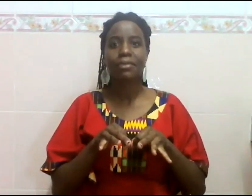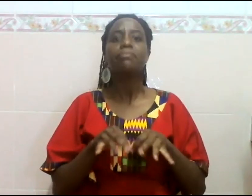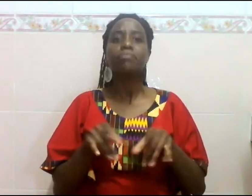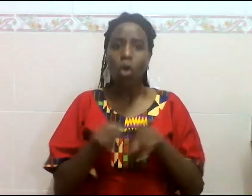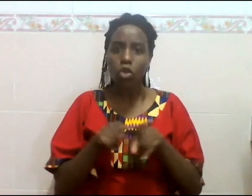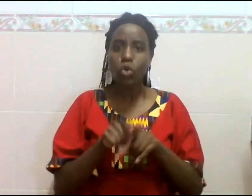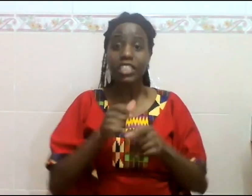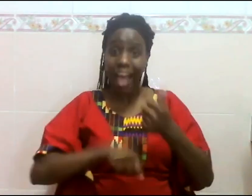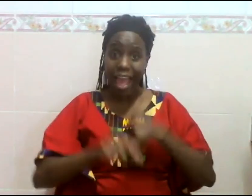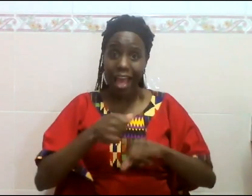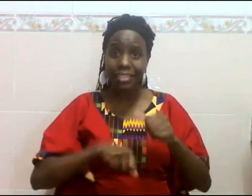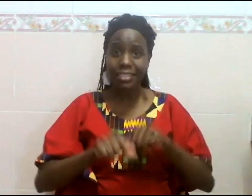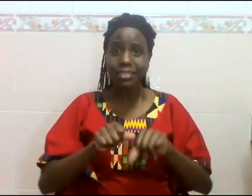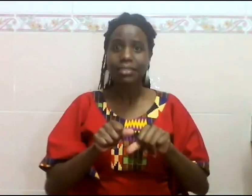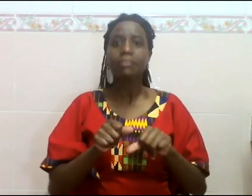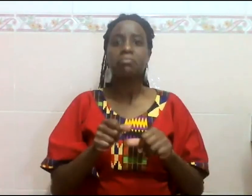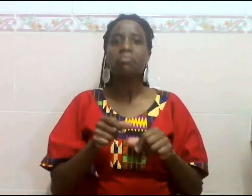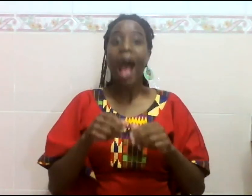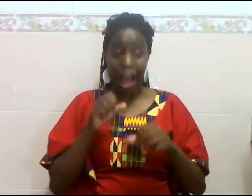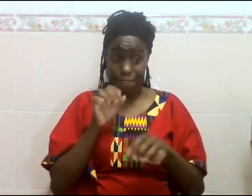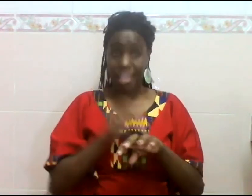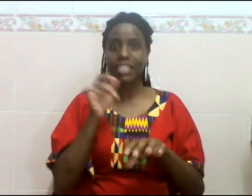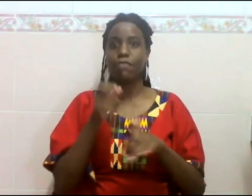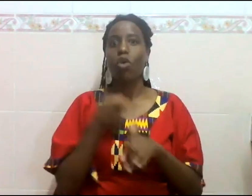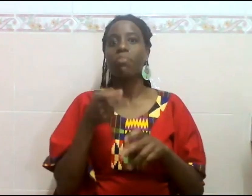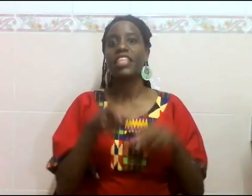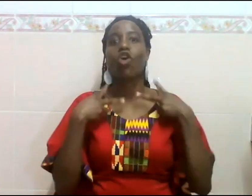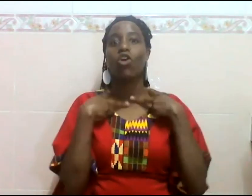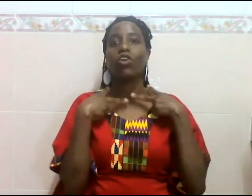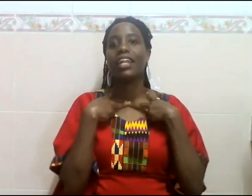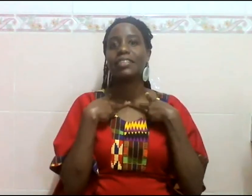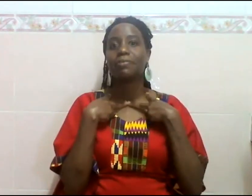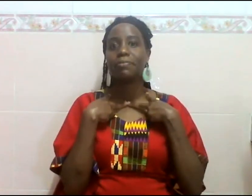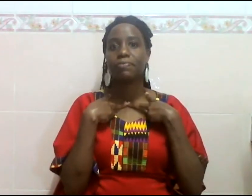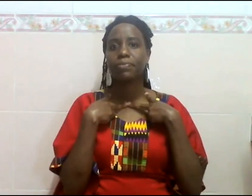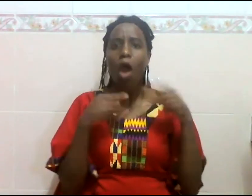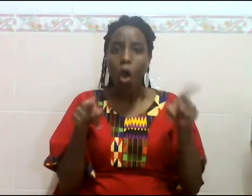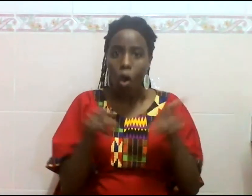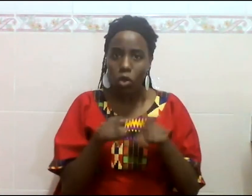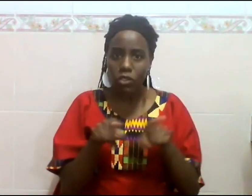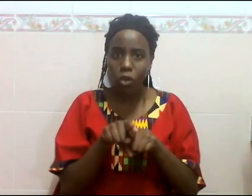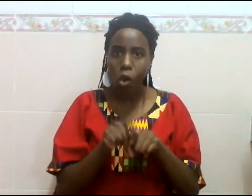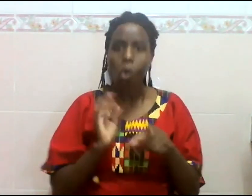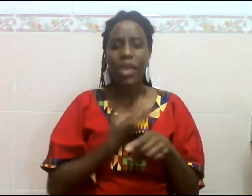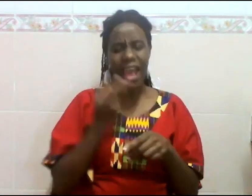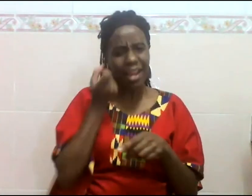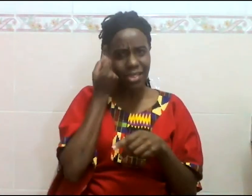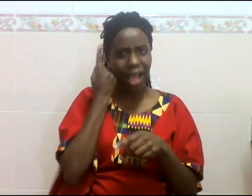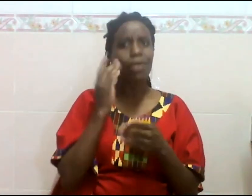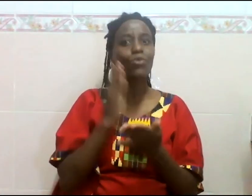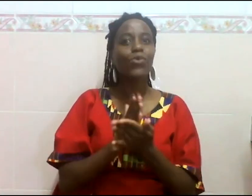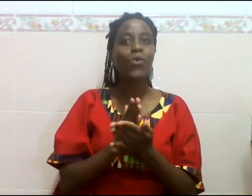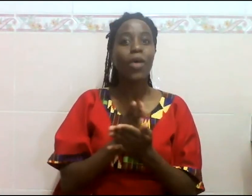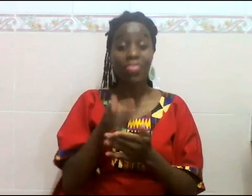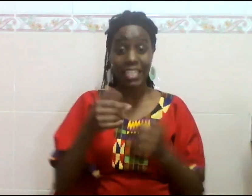that gets done. Because, you know, scientists tend to separate science and